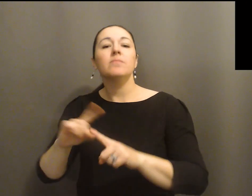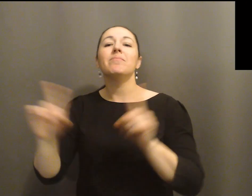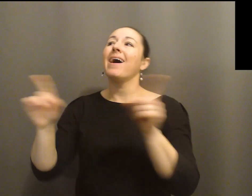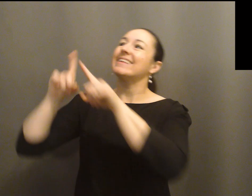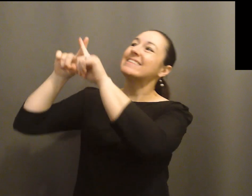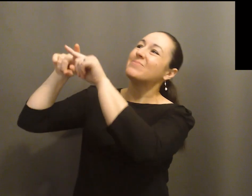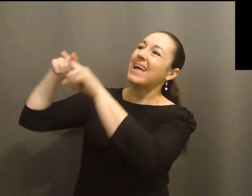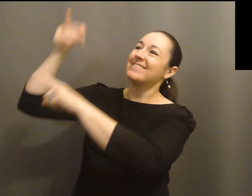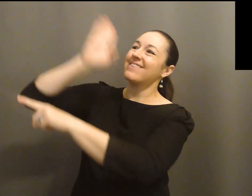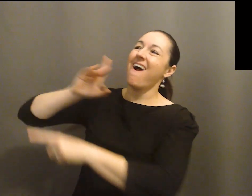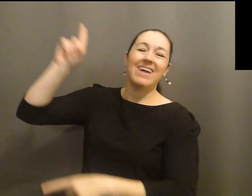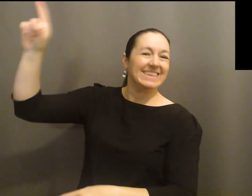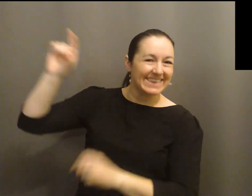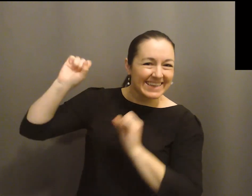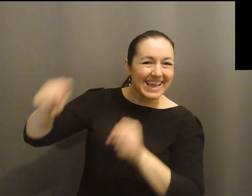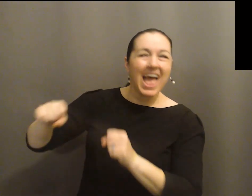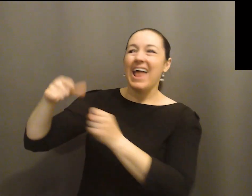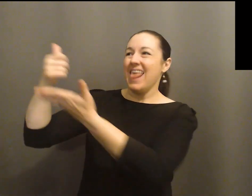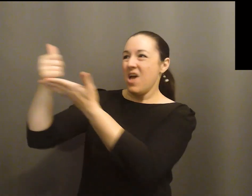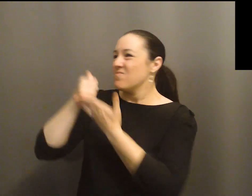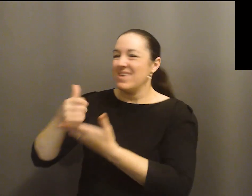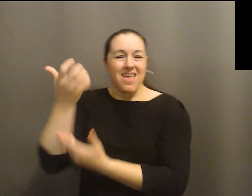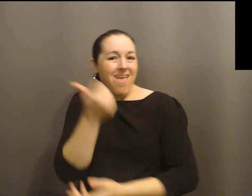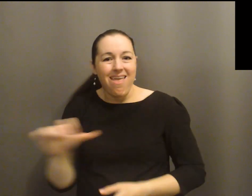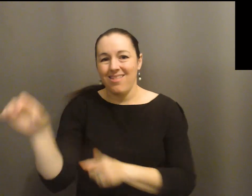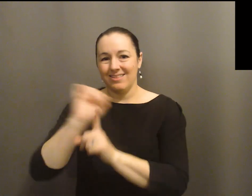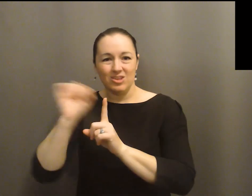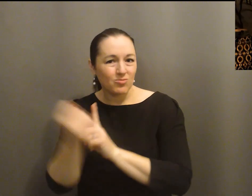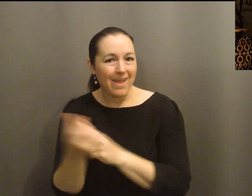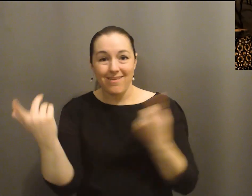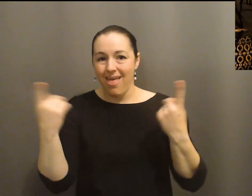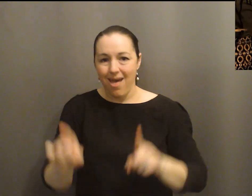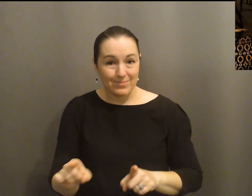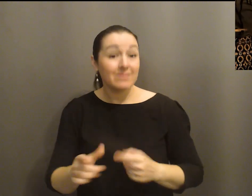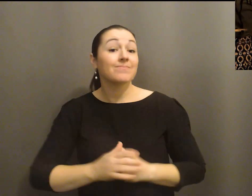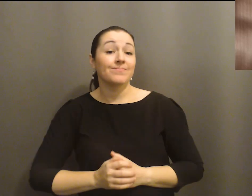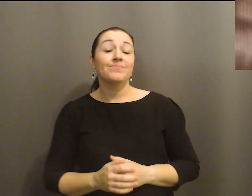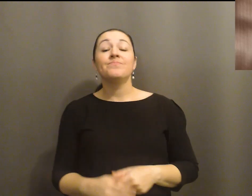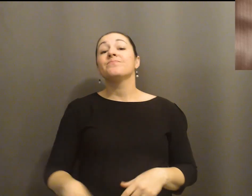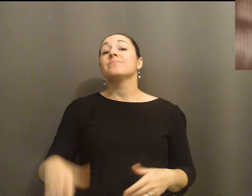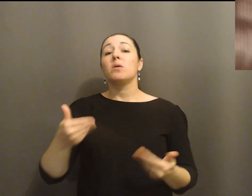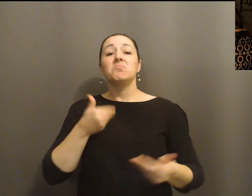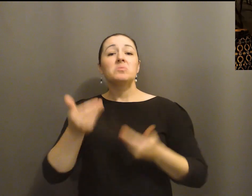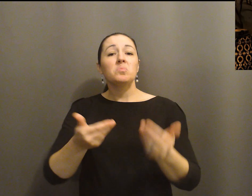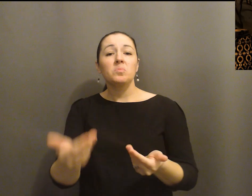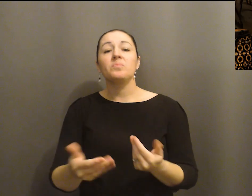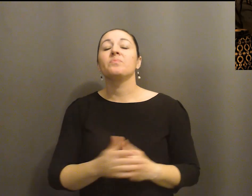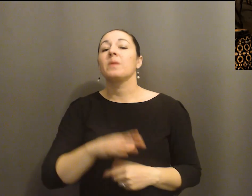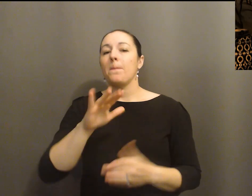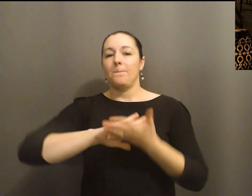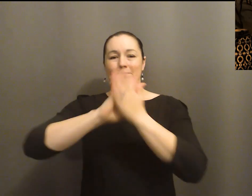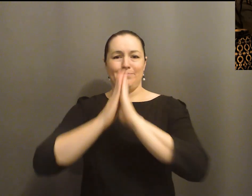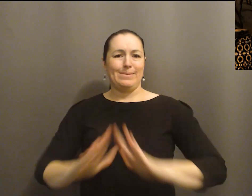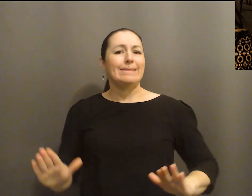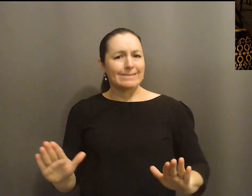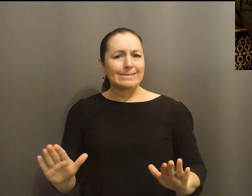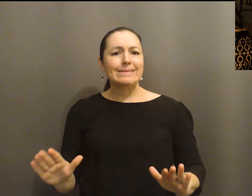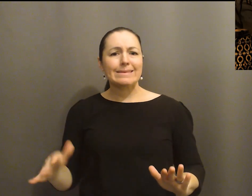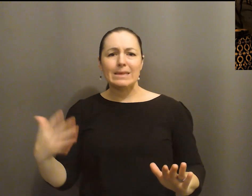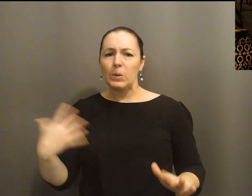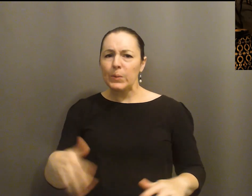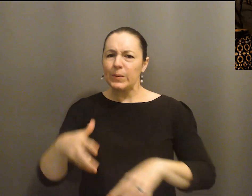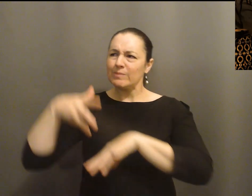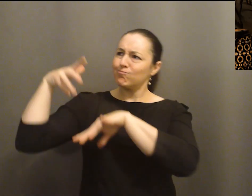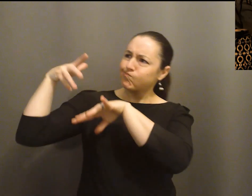dependent on God Who can bring me Through any circumstance That life throws my way Let's keep rolling Peace Peace is this Peace is This